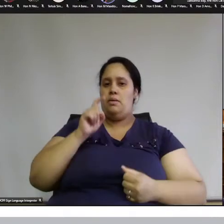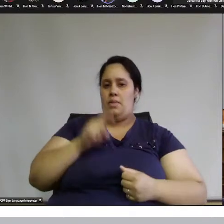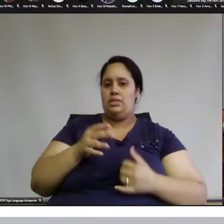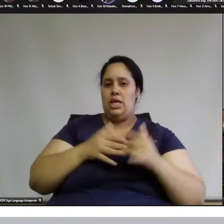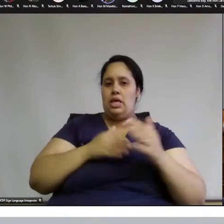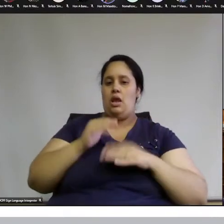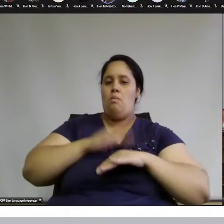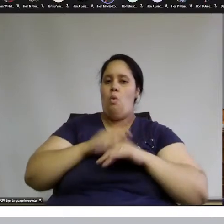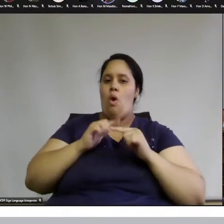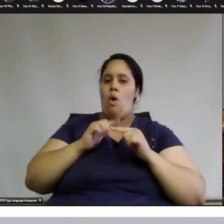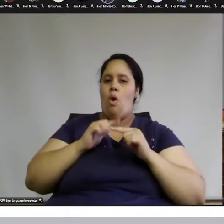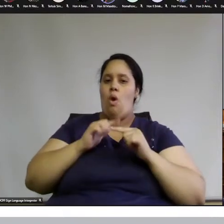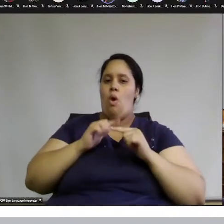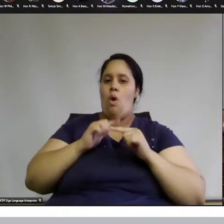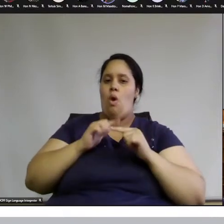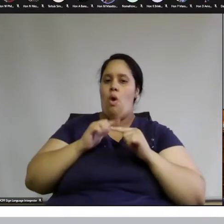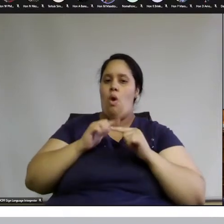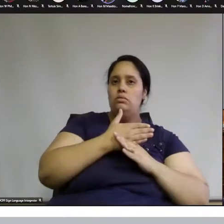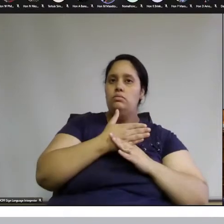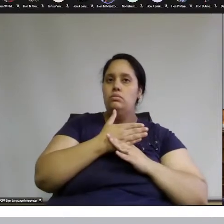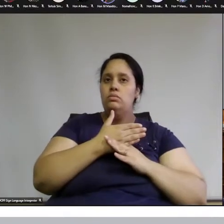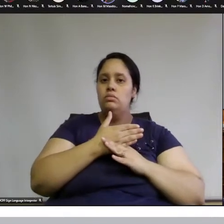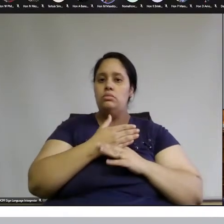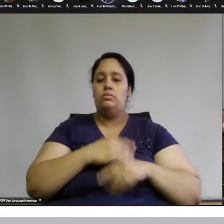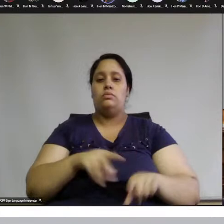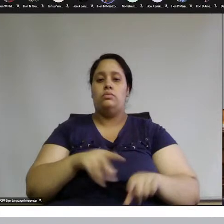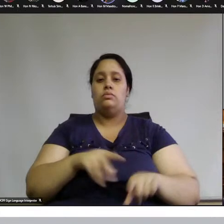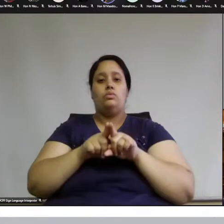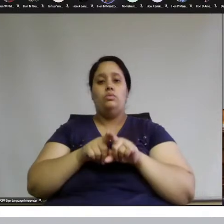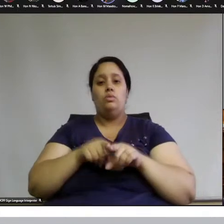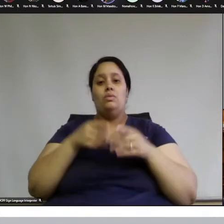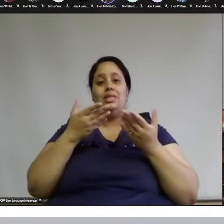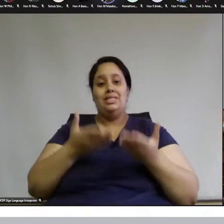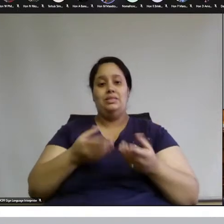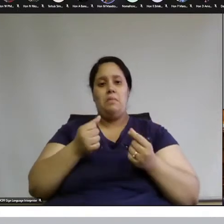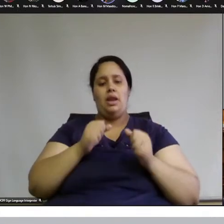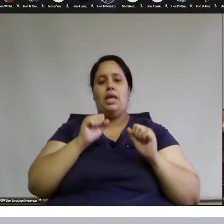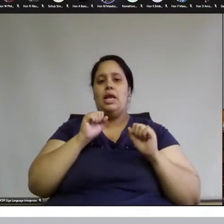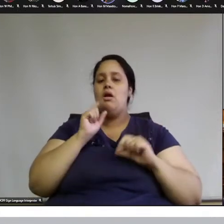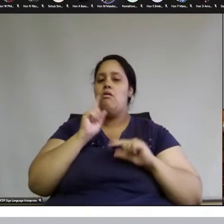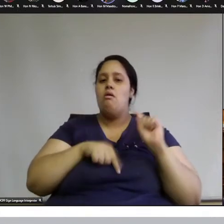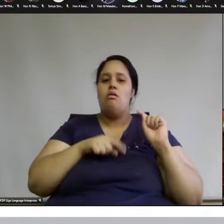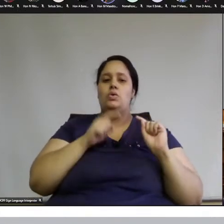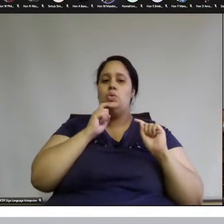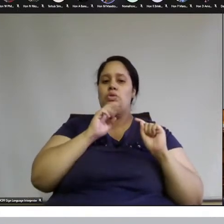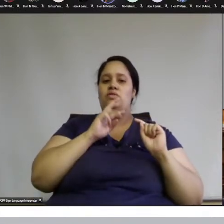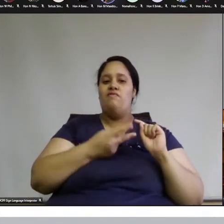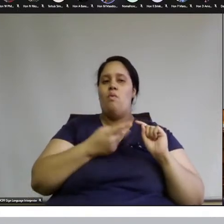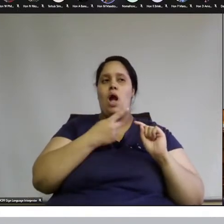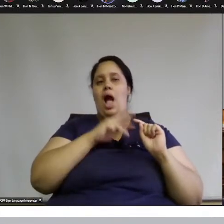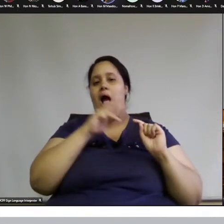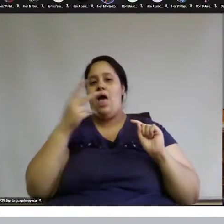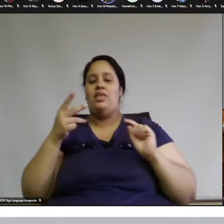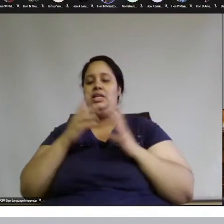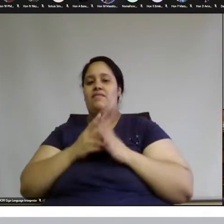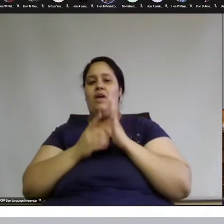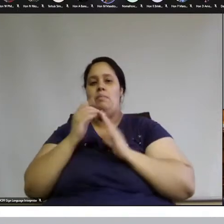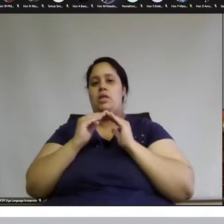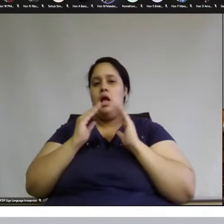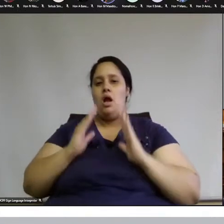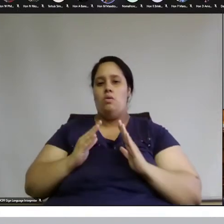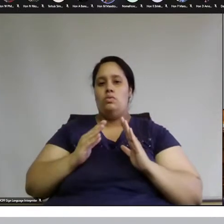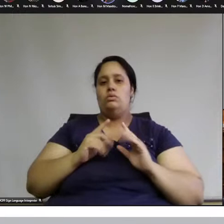further land invasions. While it is deeply saddening that this money could not be used for further housing development, it